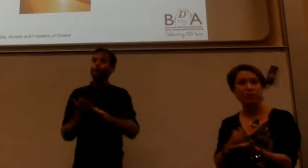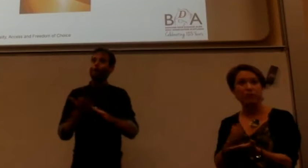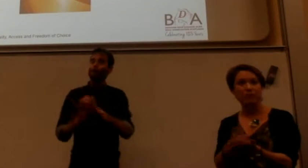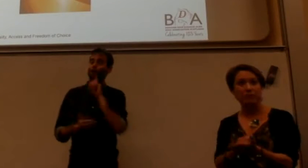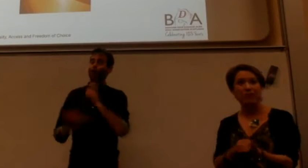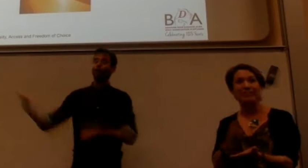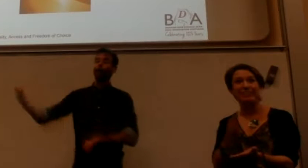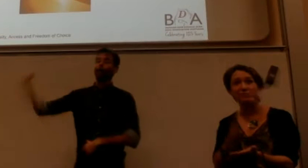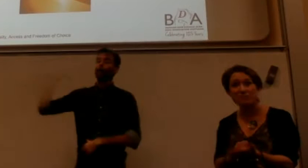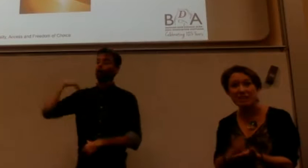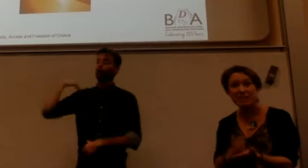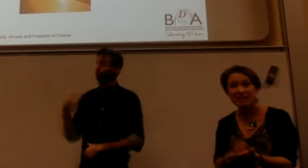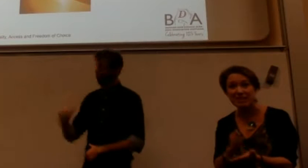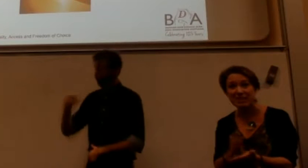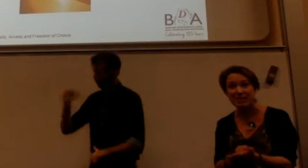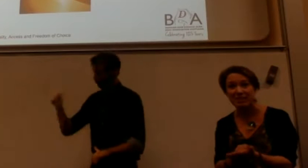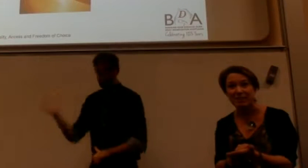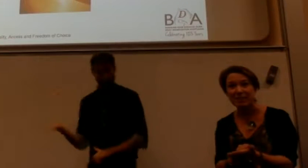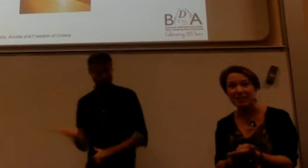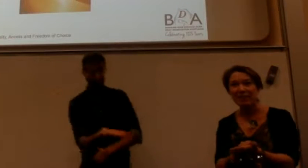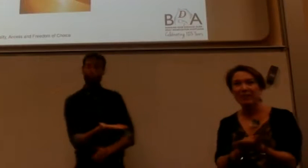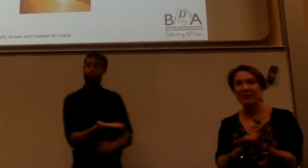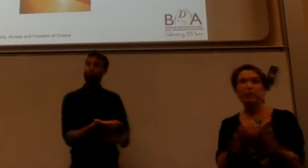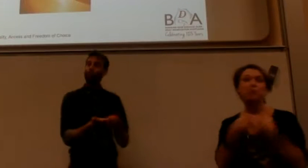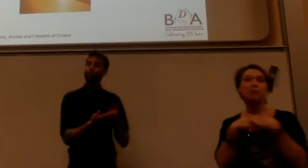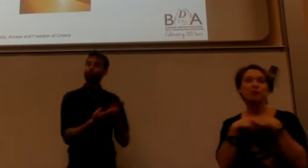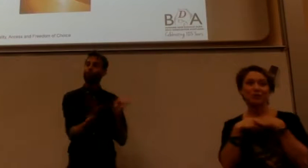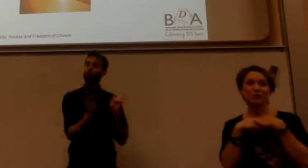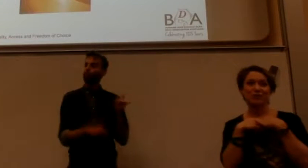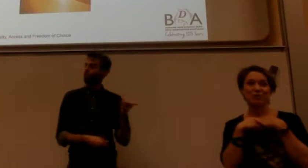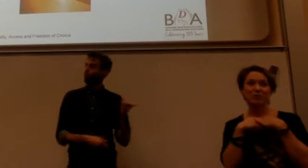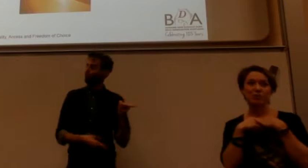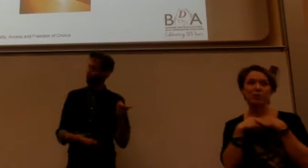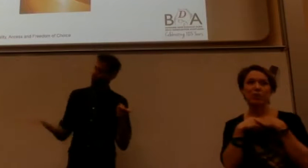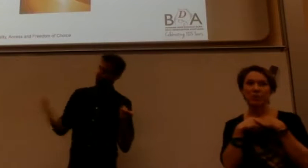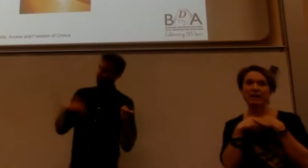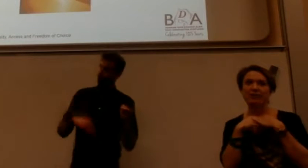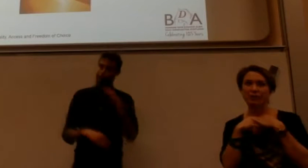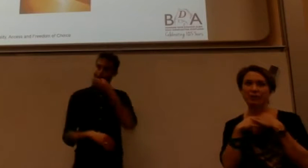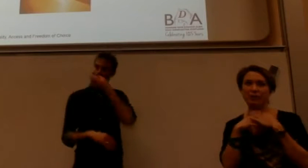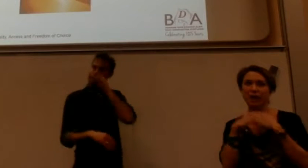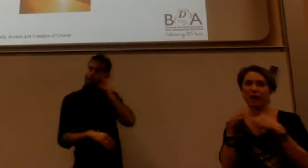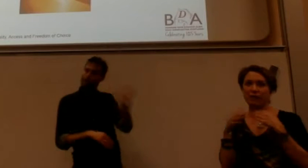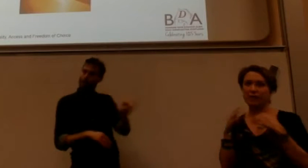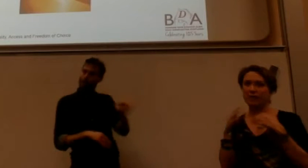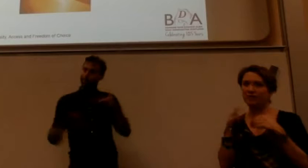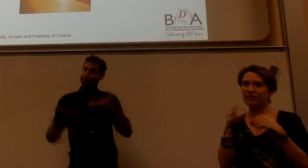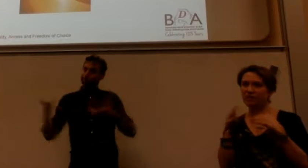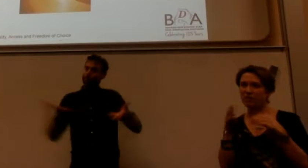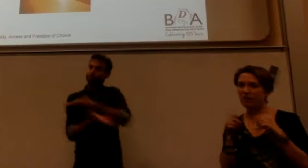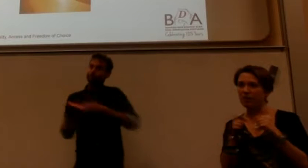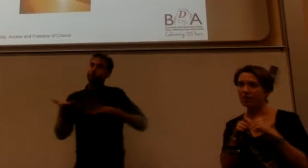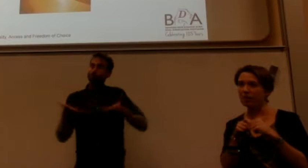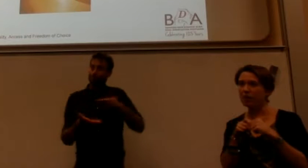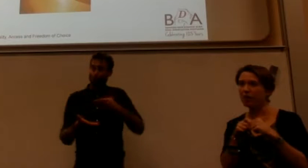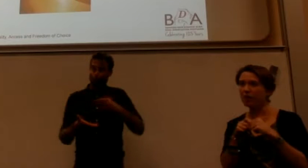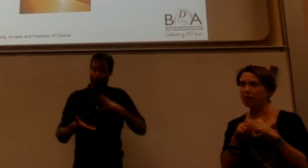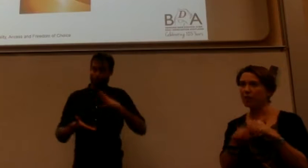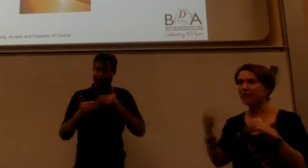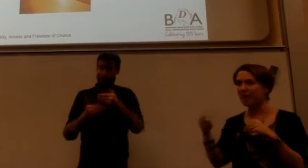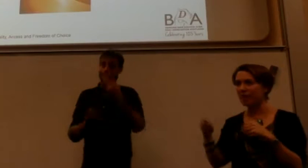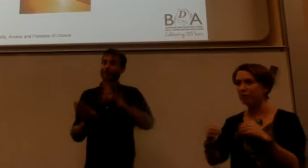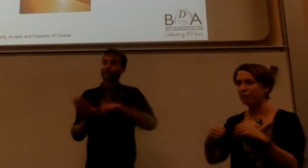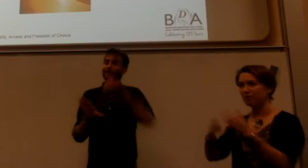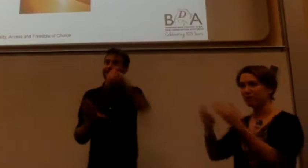to publish their plans in 3 years' time. We'll be concentrating more on the national plan for the next year and a half. But